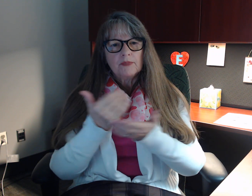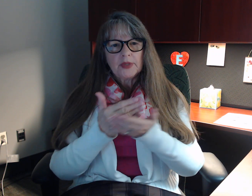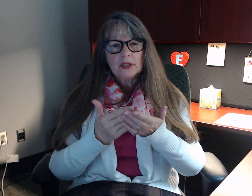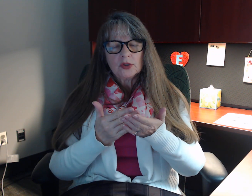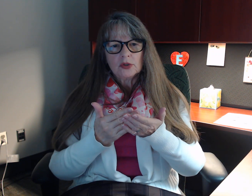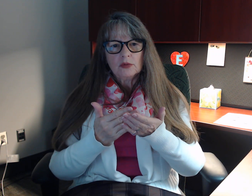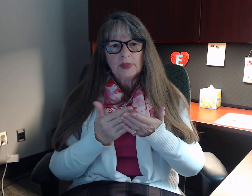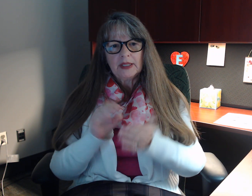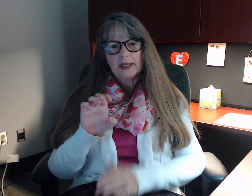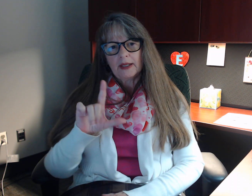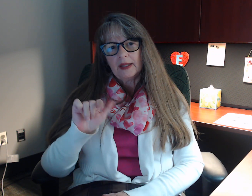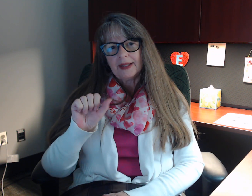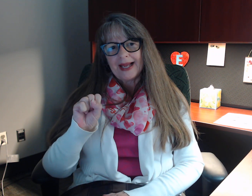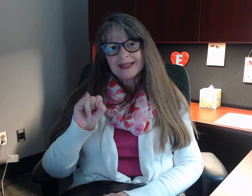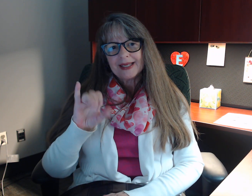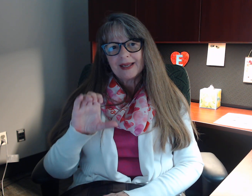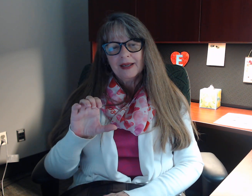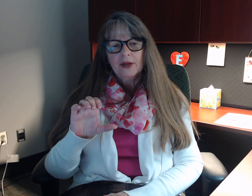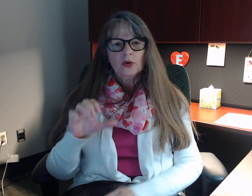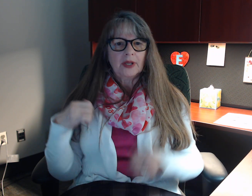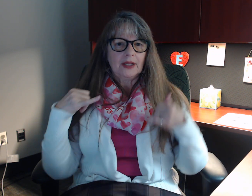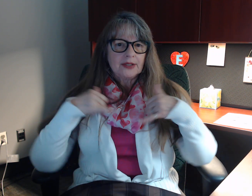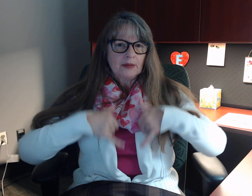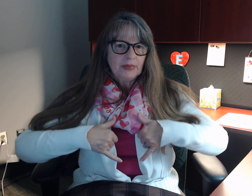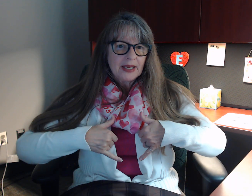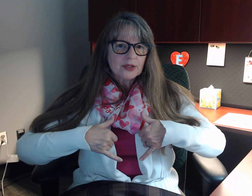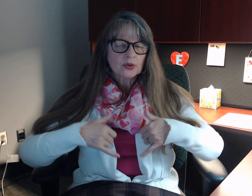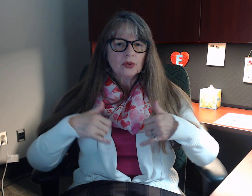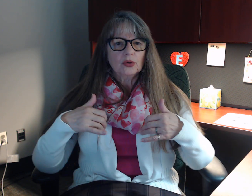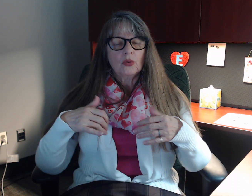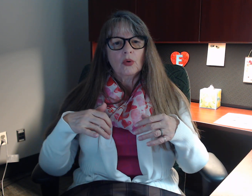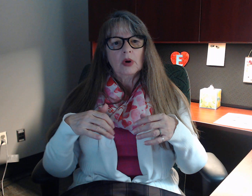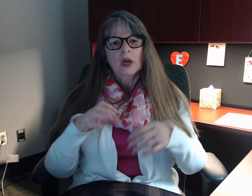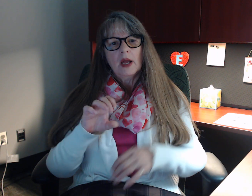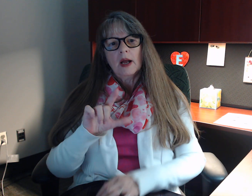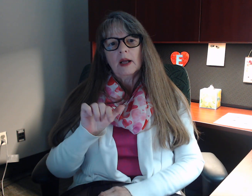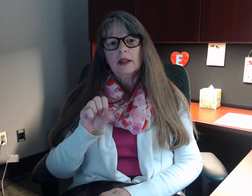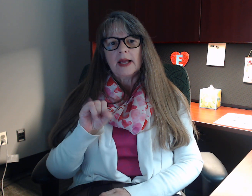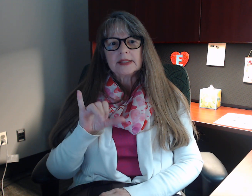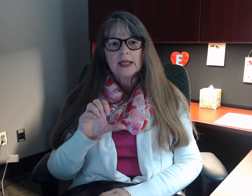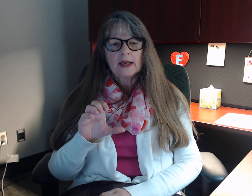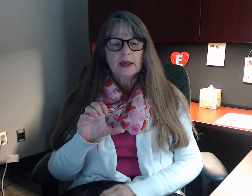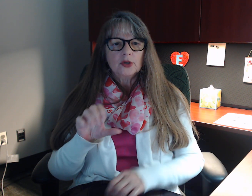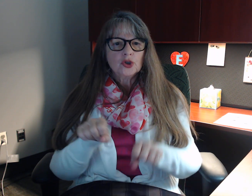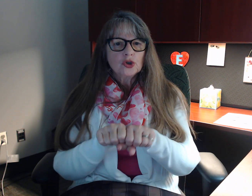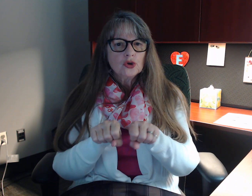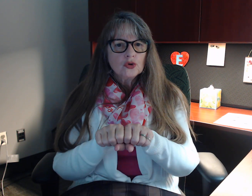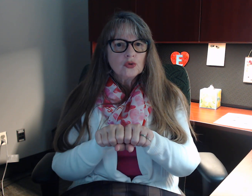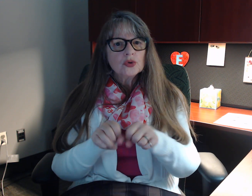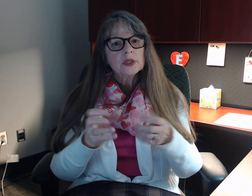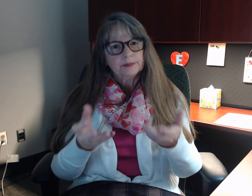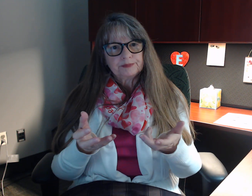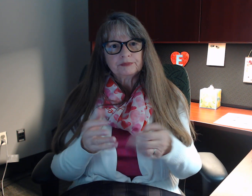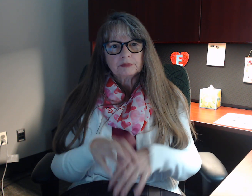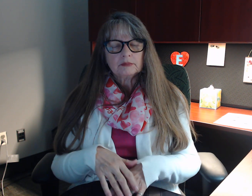something to be like a classic, like a classic blazer or a classic shoes, you